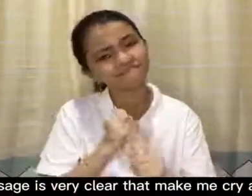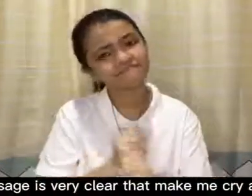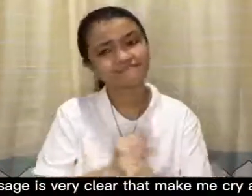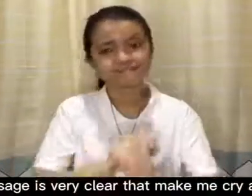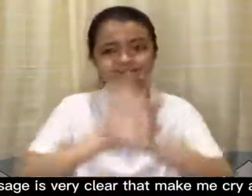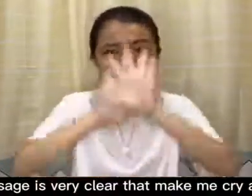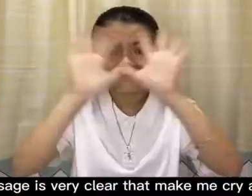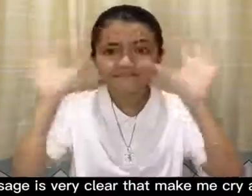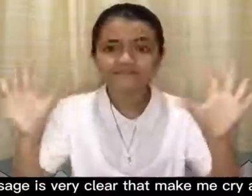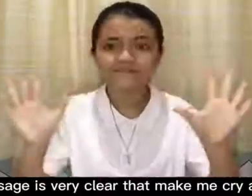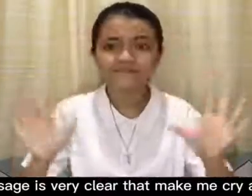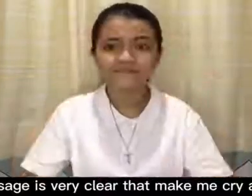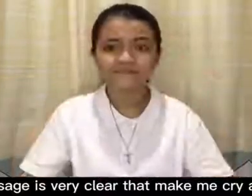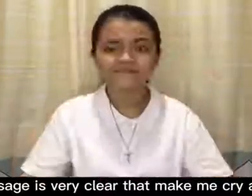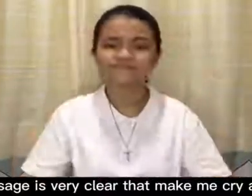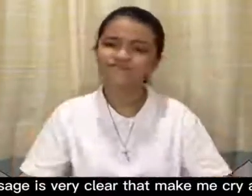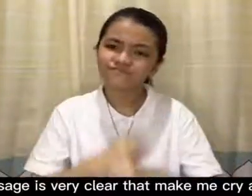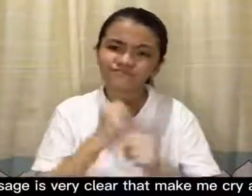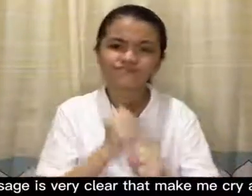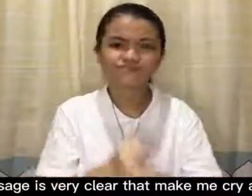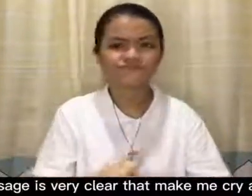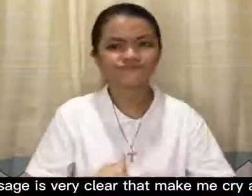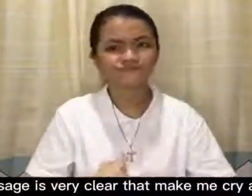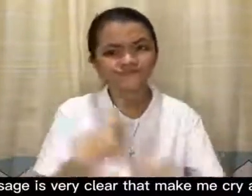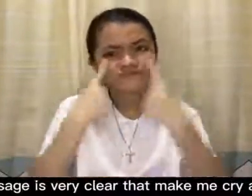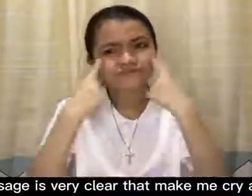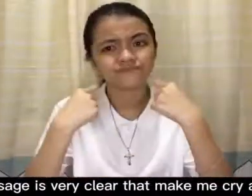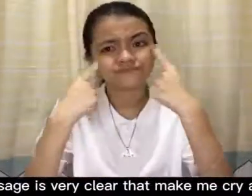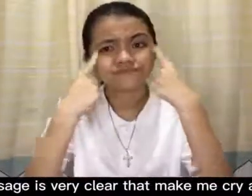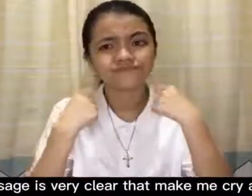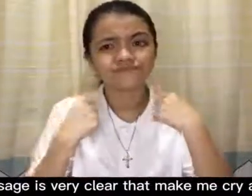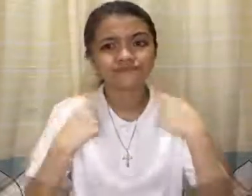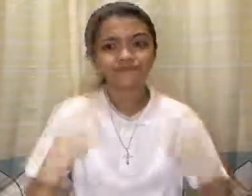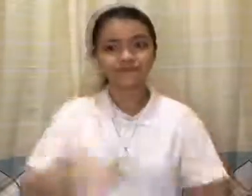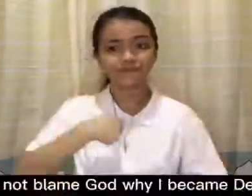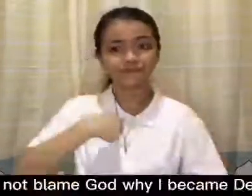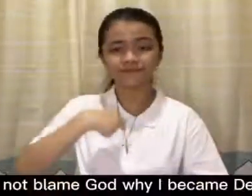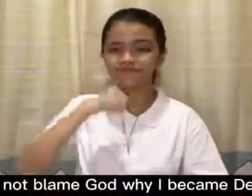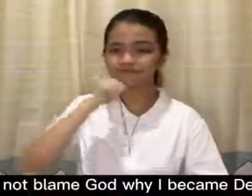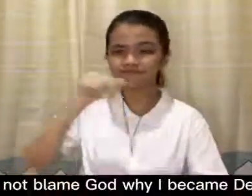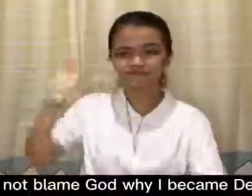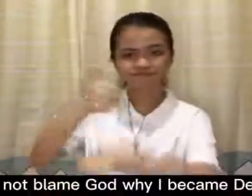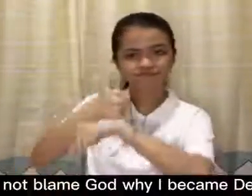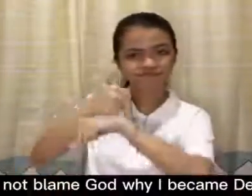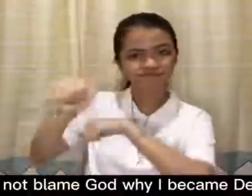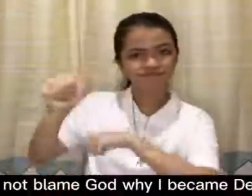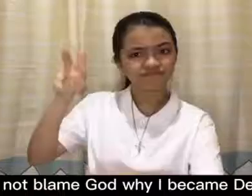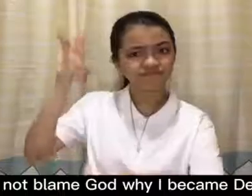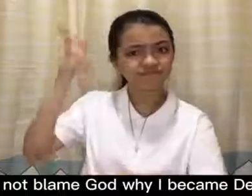Lord, renew my mind As your will uphold